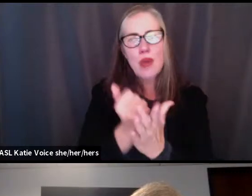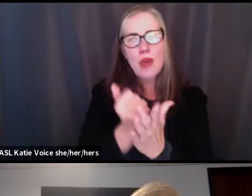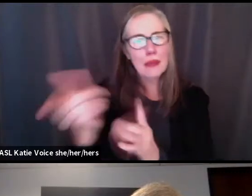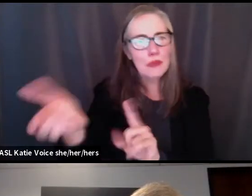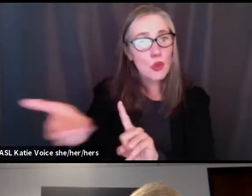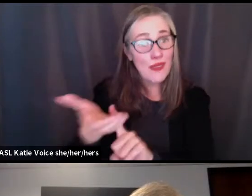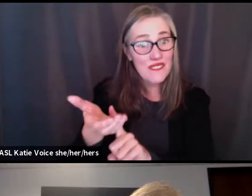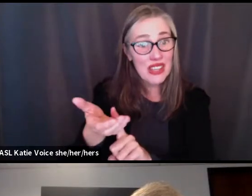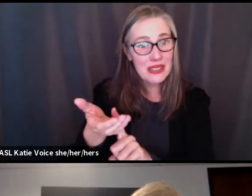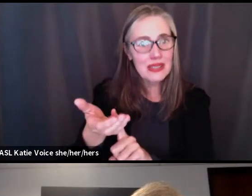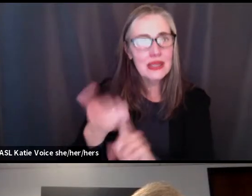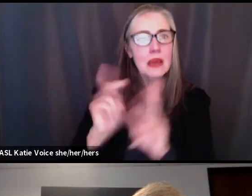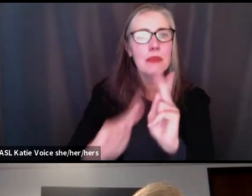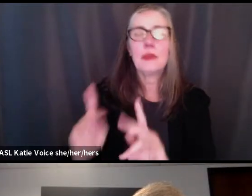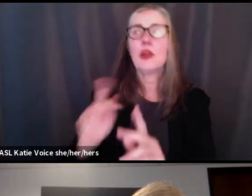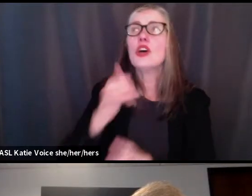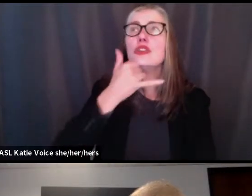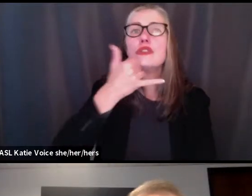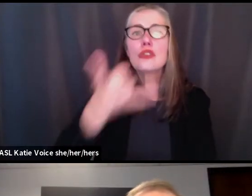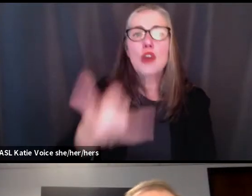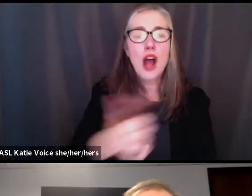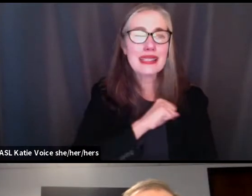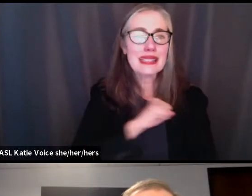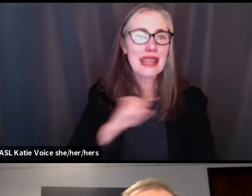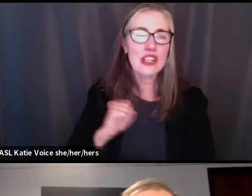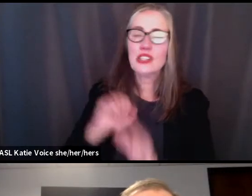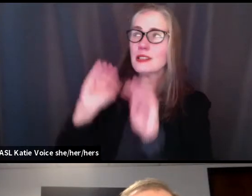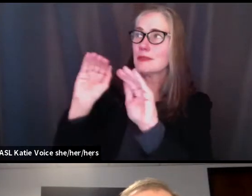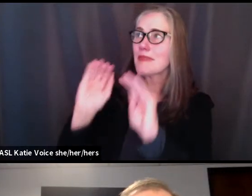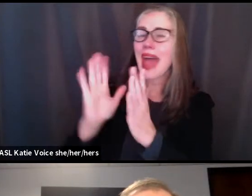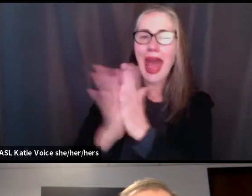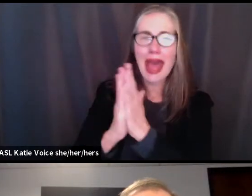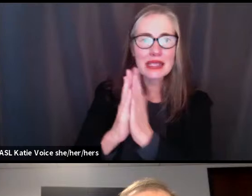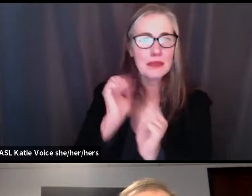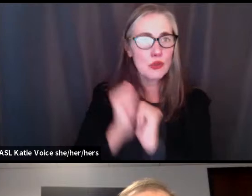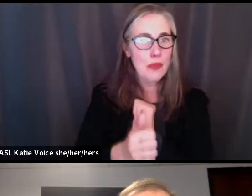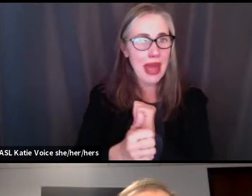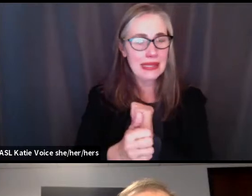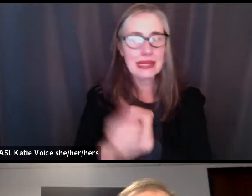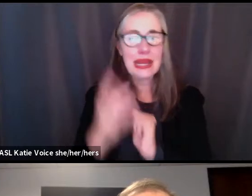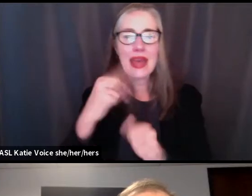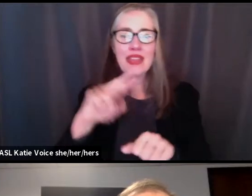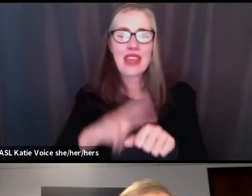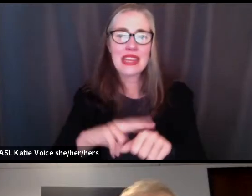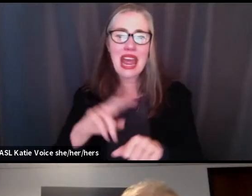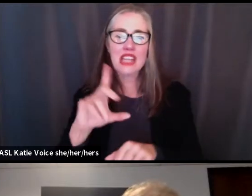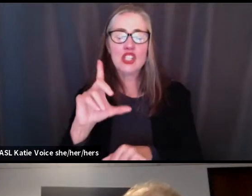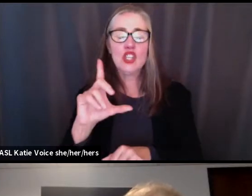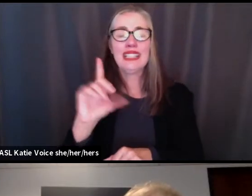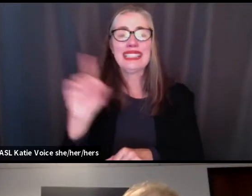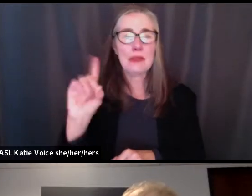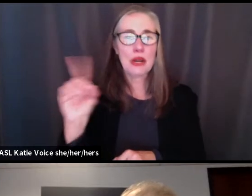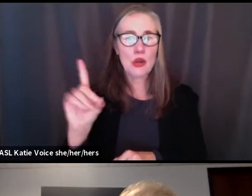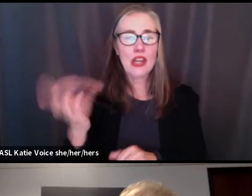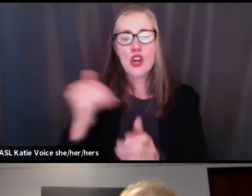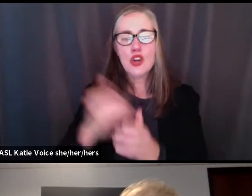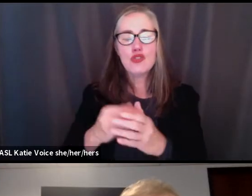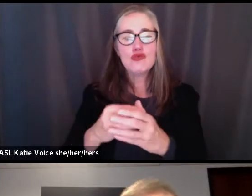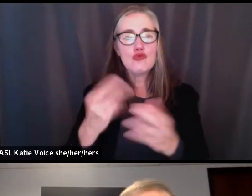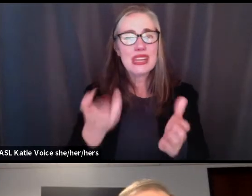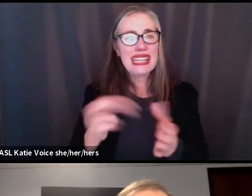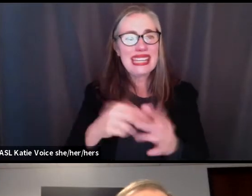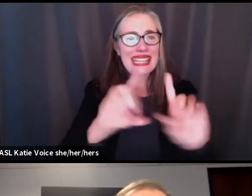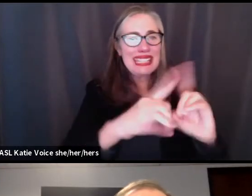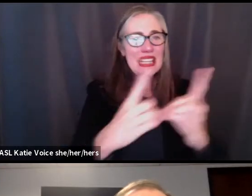their US senators to get this passed. Our National Democratic Redistricting Committee, which is chaired by Eric Holder, is